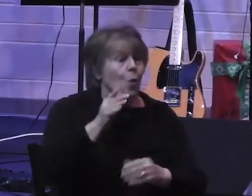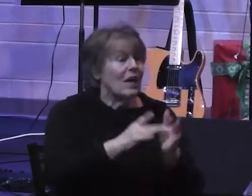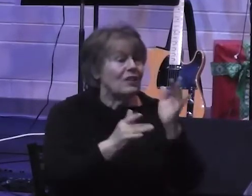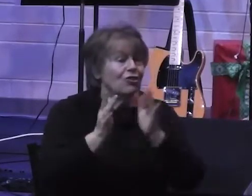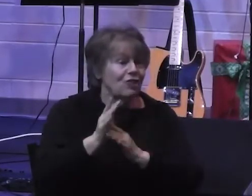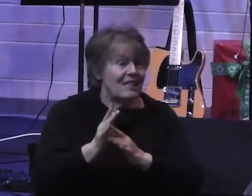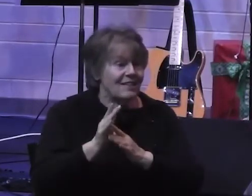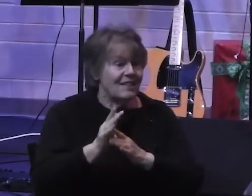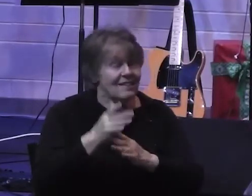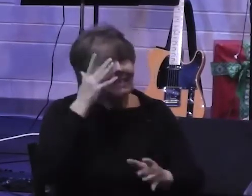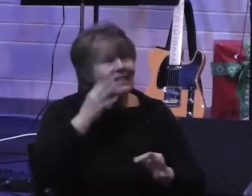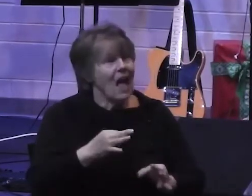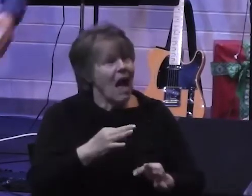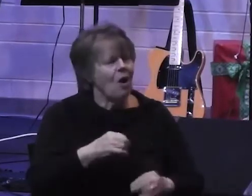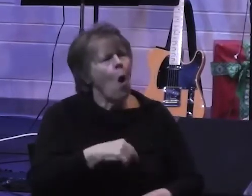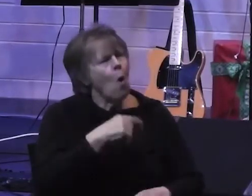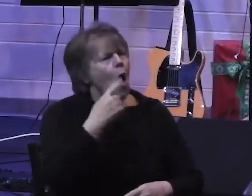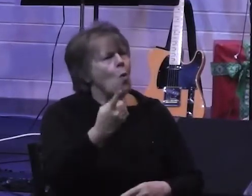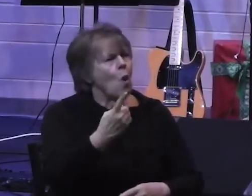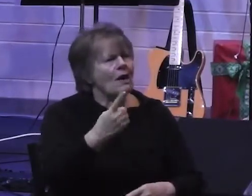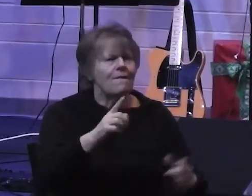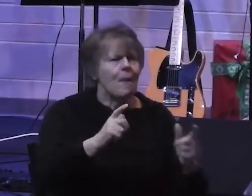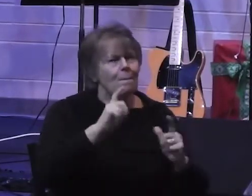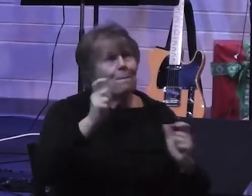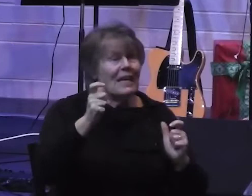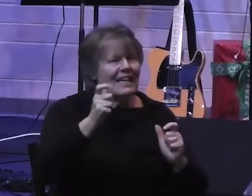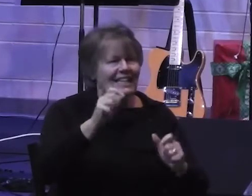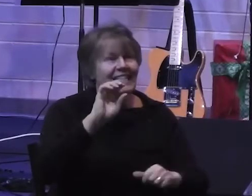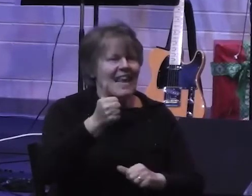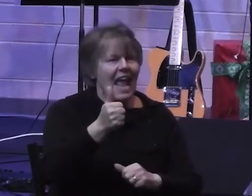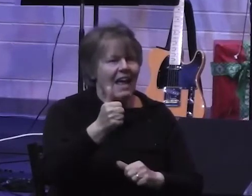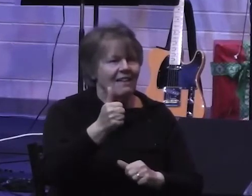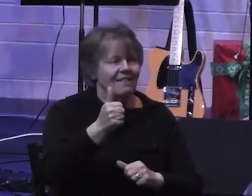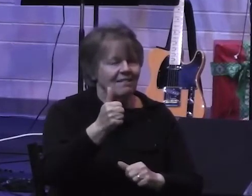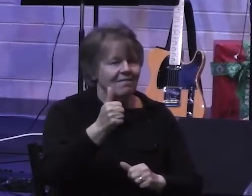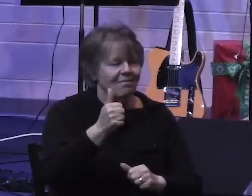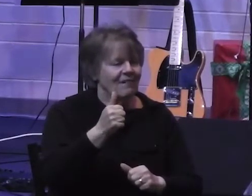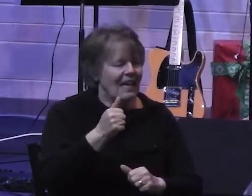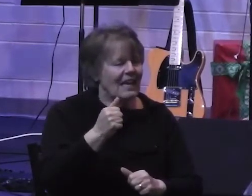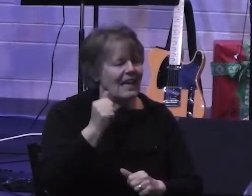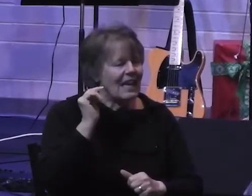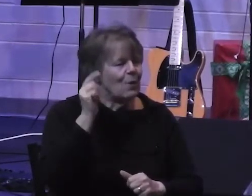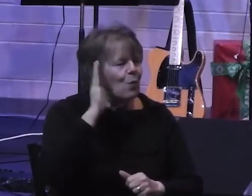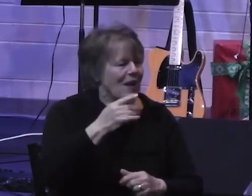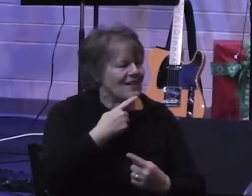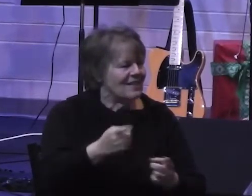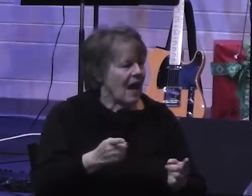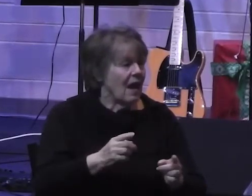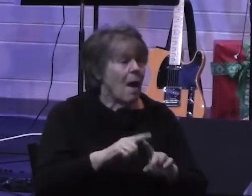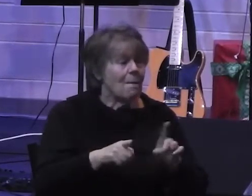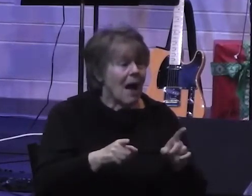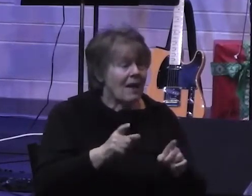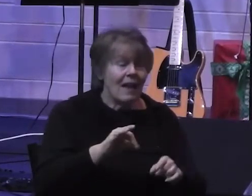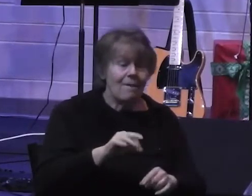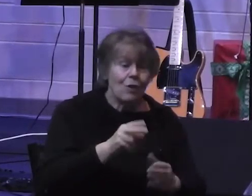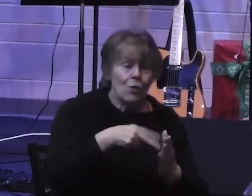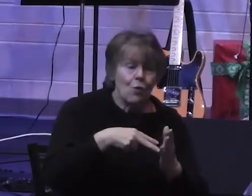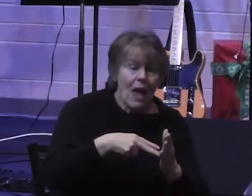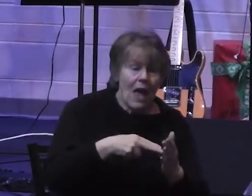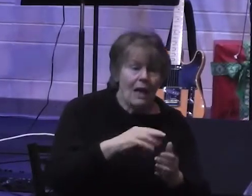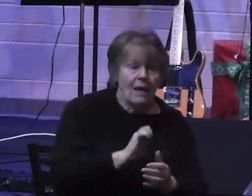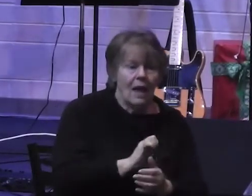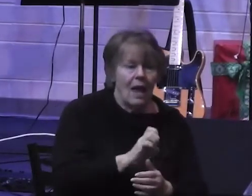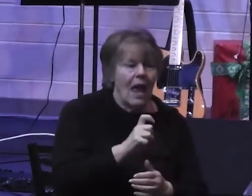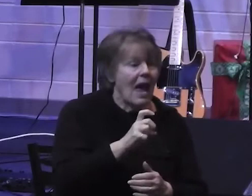They're one of the Big Ten. They're written in stone. Probably a good answer. But if you've read Exodus, you know that the law